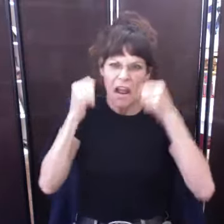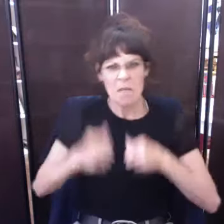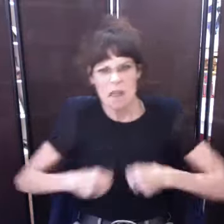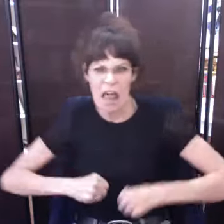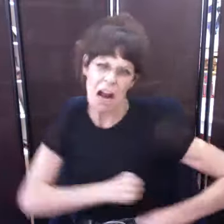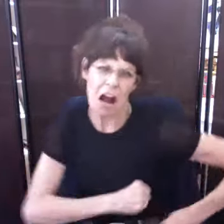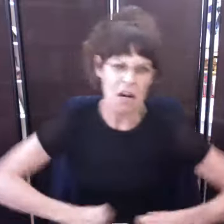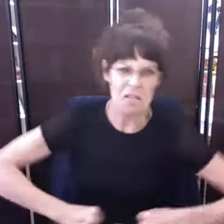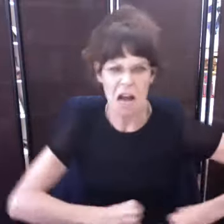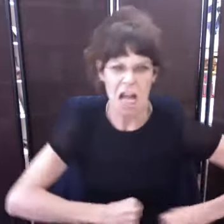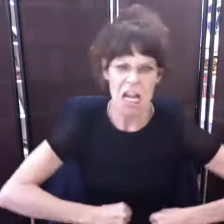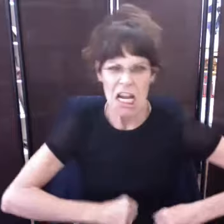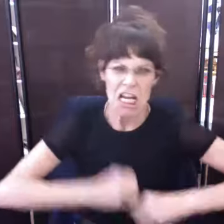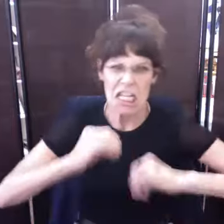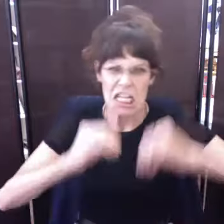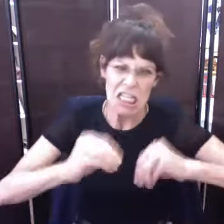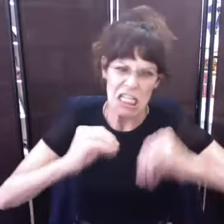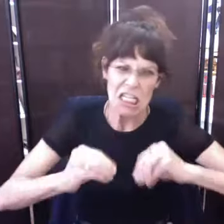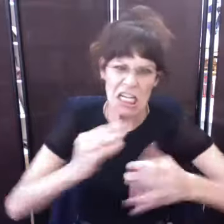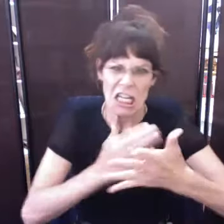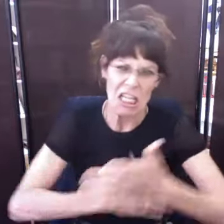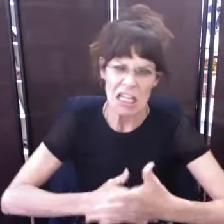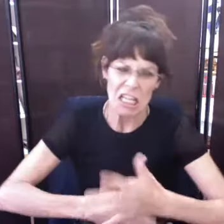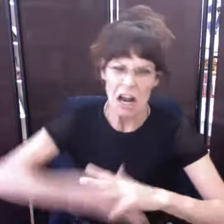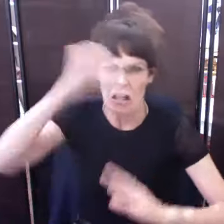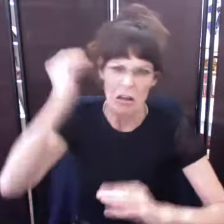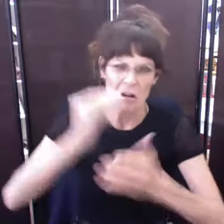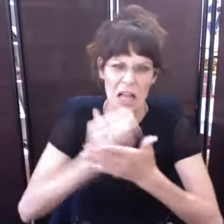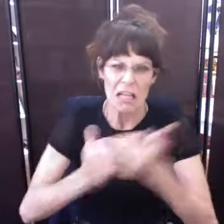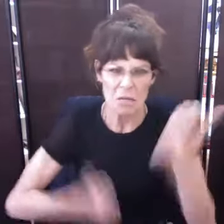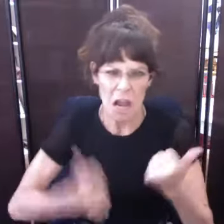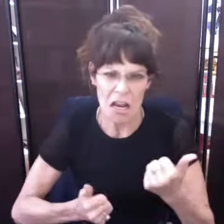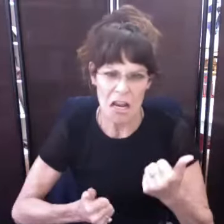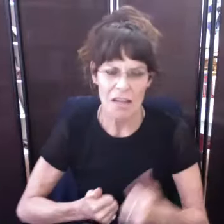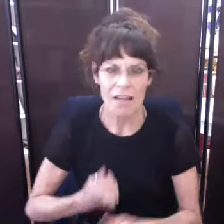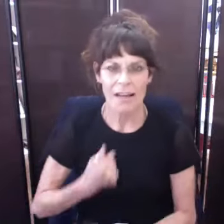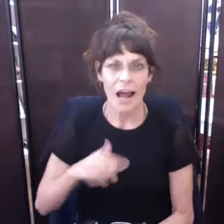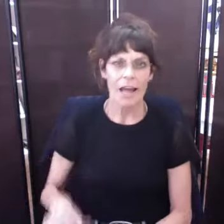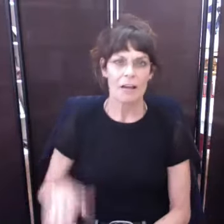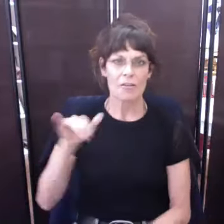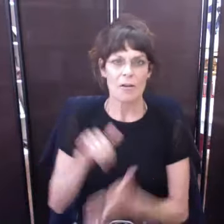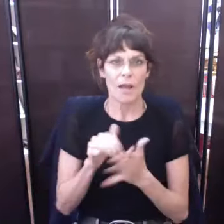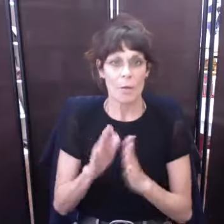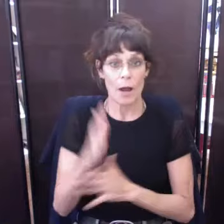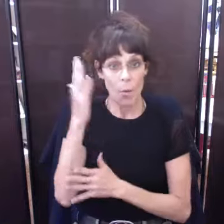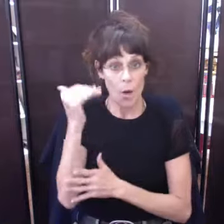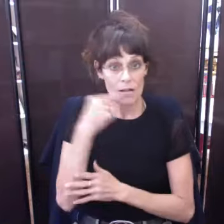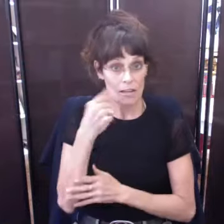either going to teach a lesson or learn a lesson. Which one you going to do? And that's how I grew up. And the reason I'm telling you this is because that's how